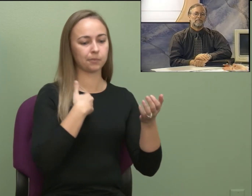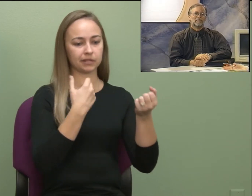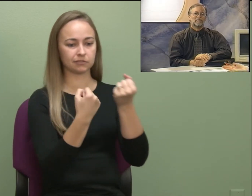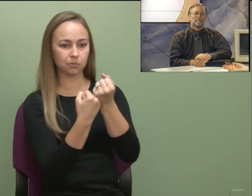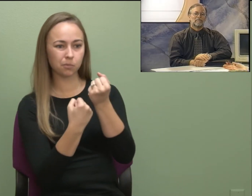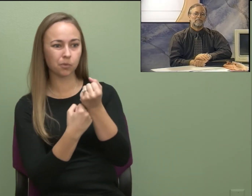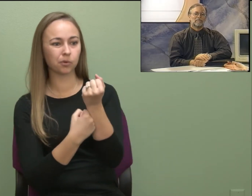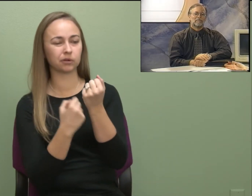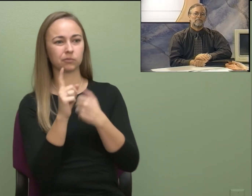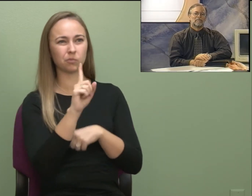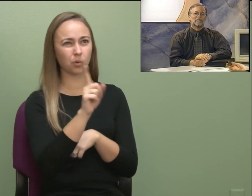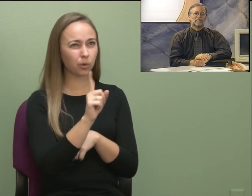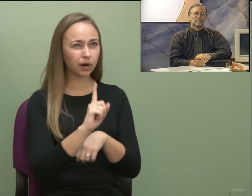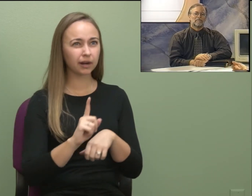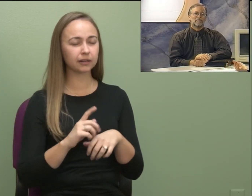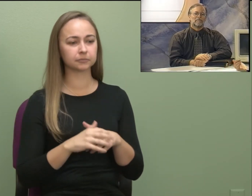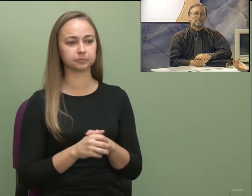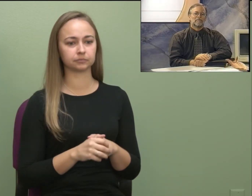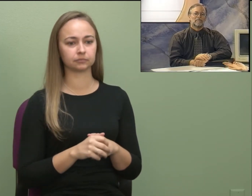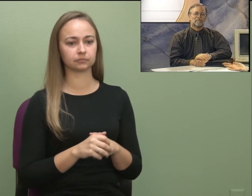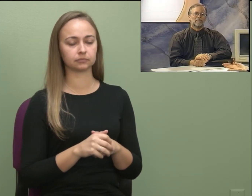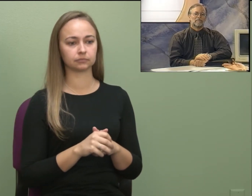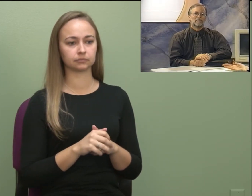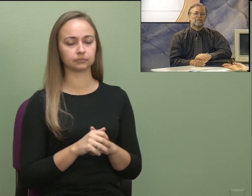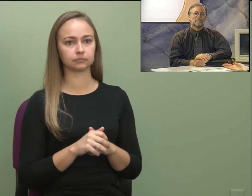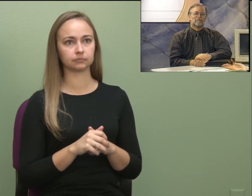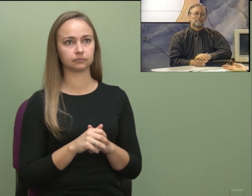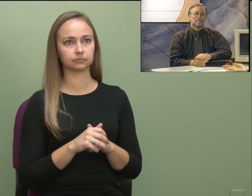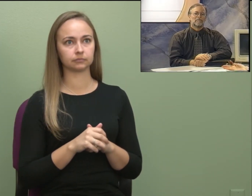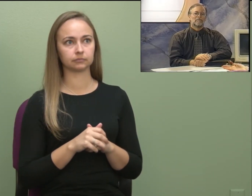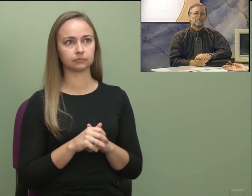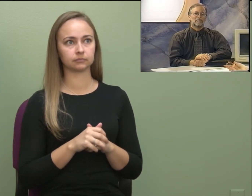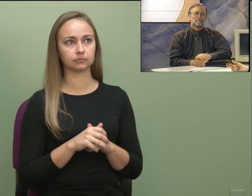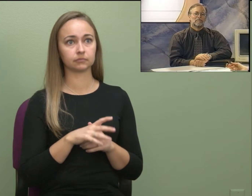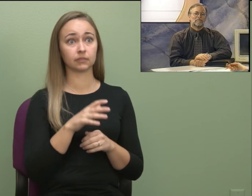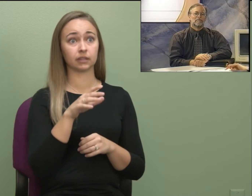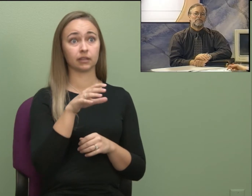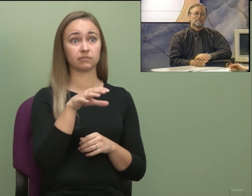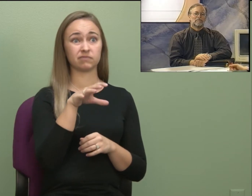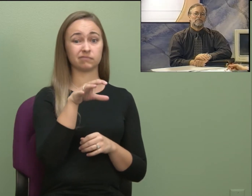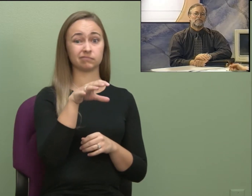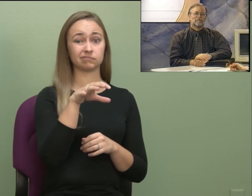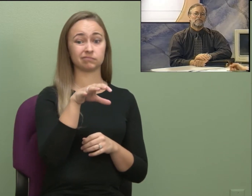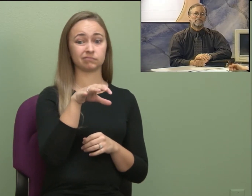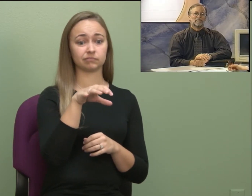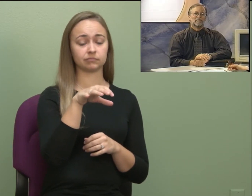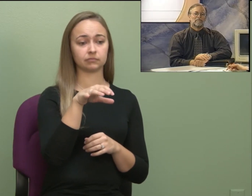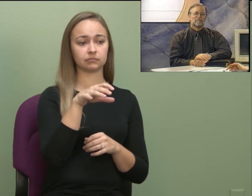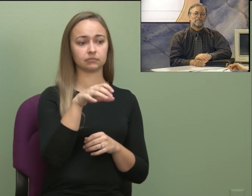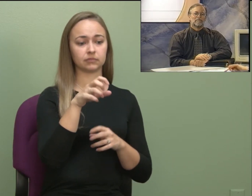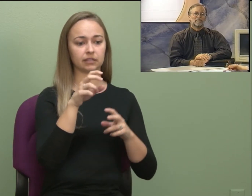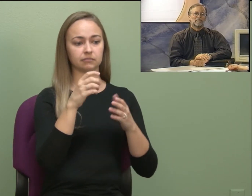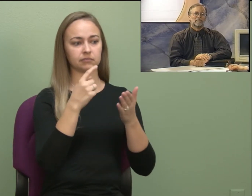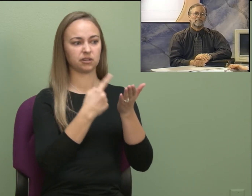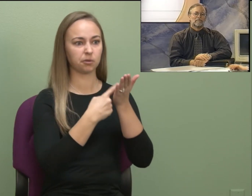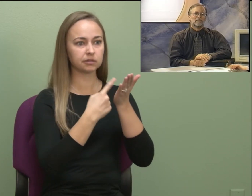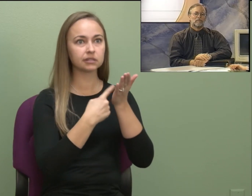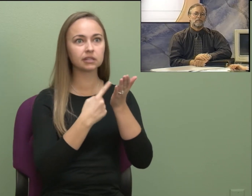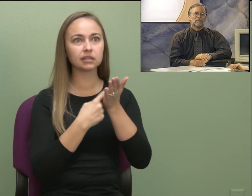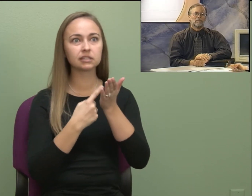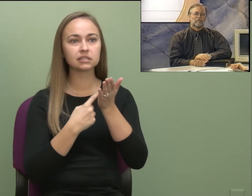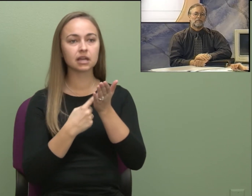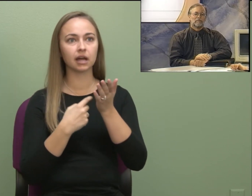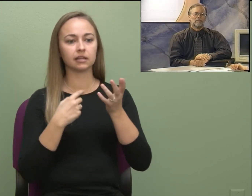find out what kind of things you think are going well. But because we're under state government, we have to follow a